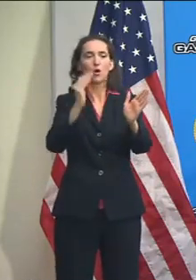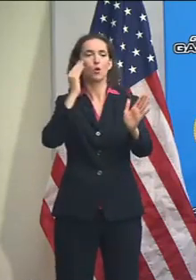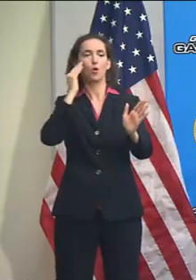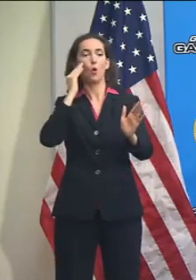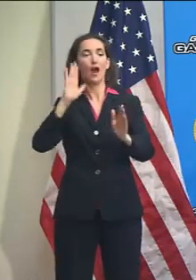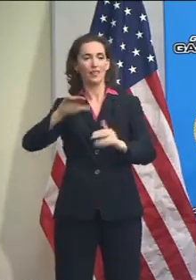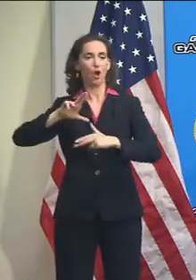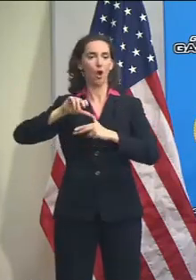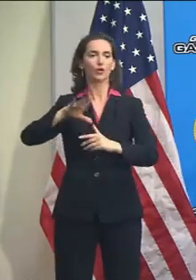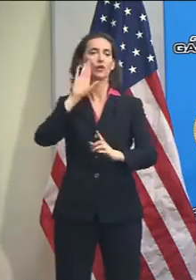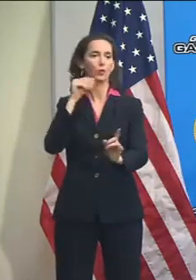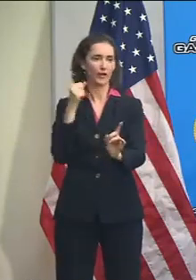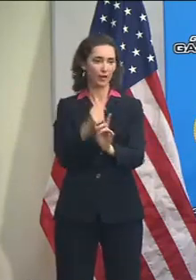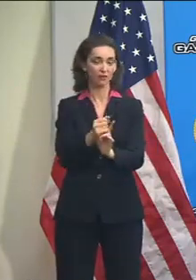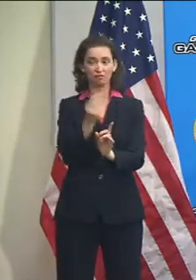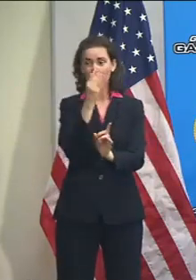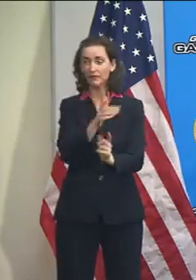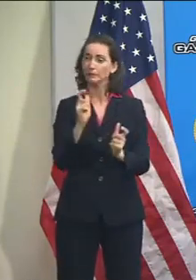storm.